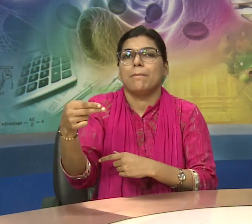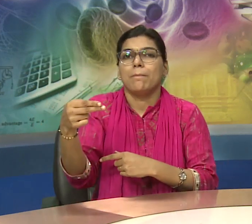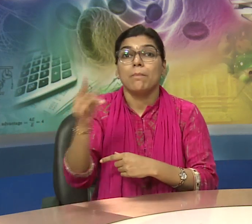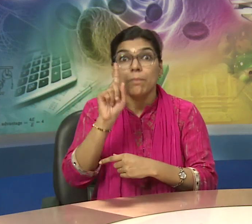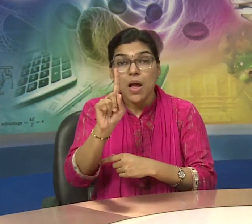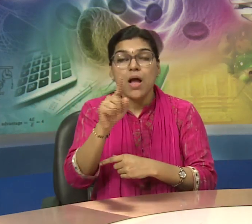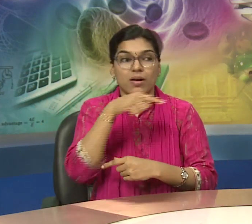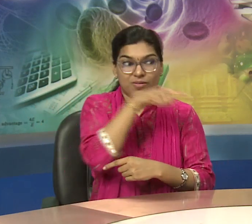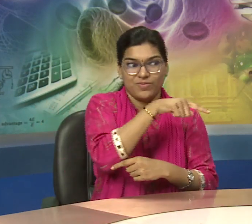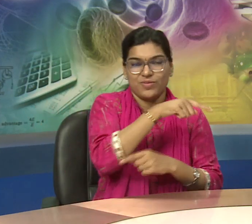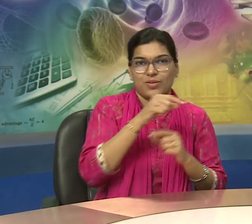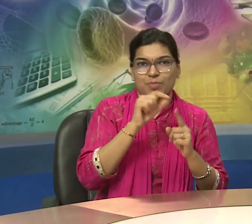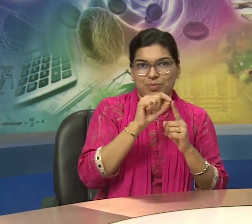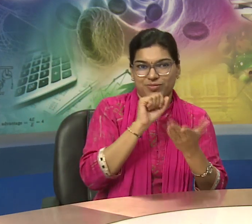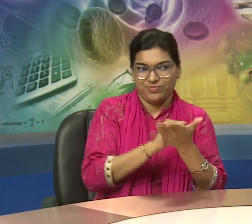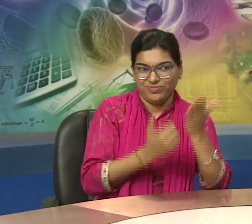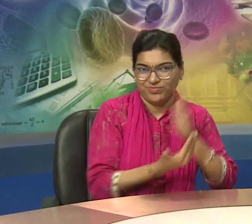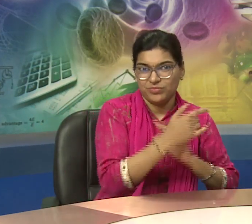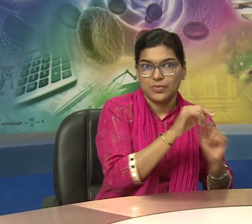printing those big images.